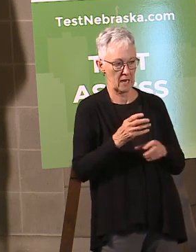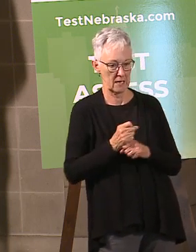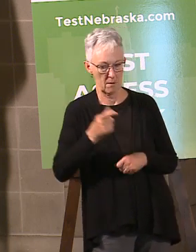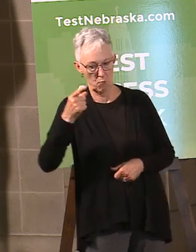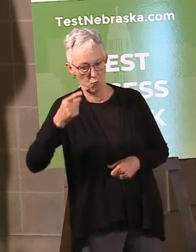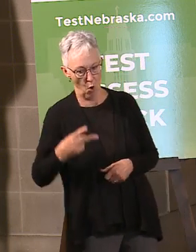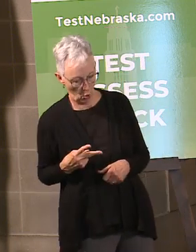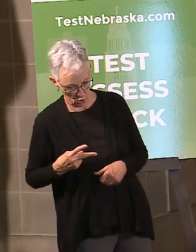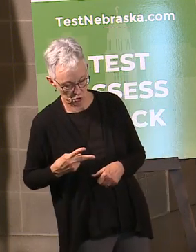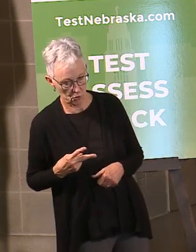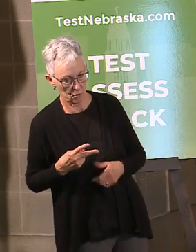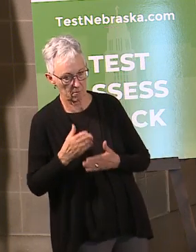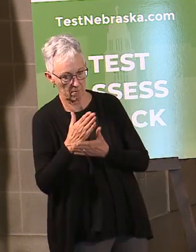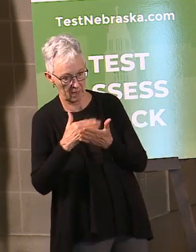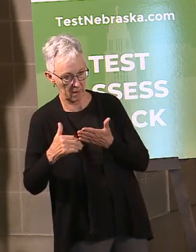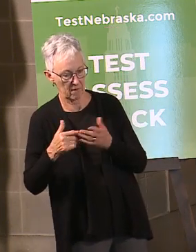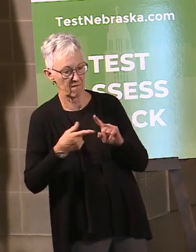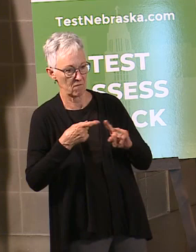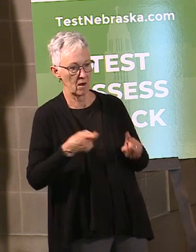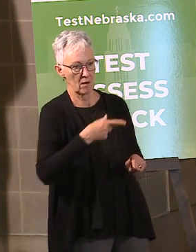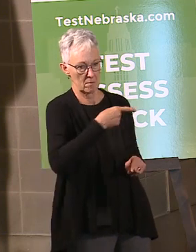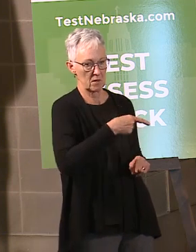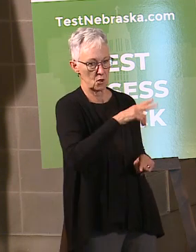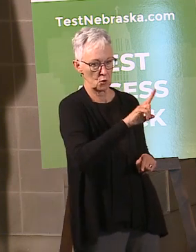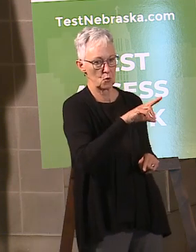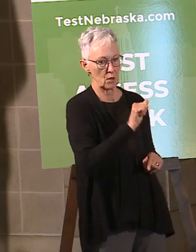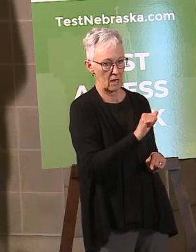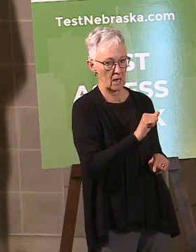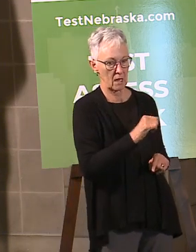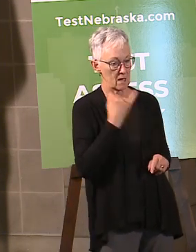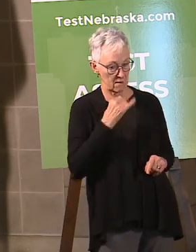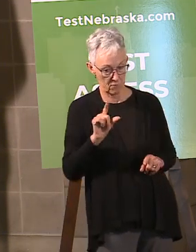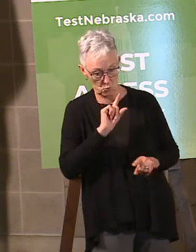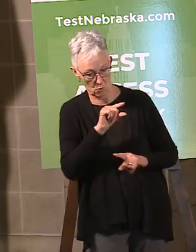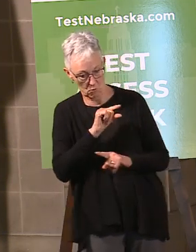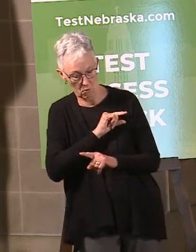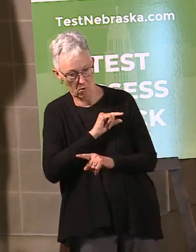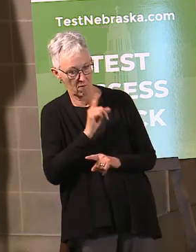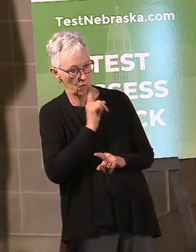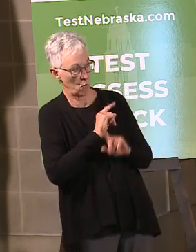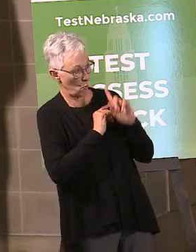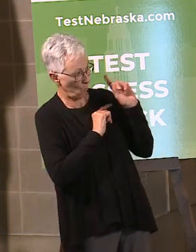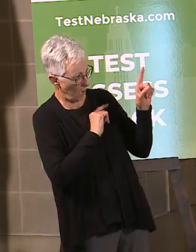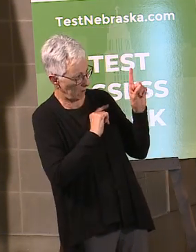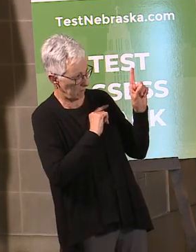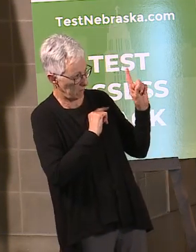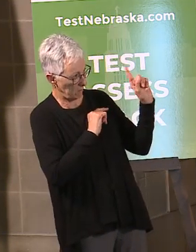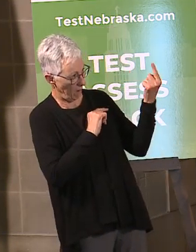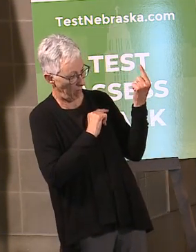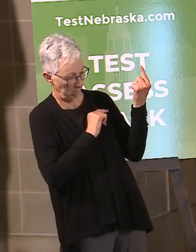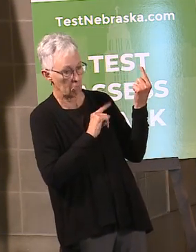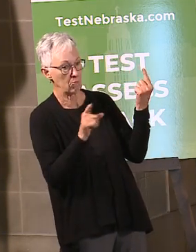$1 PUA, then you're eligible for the entire $600 FPUC payment on top of that.